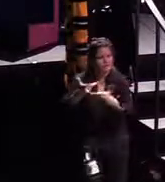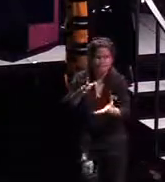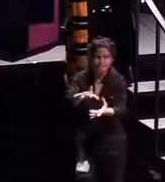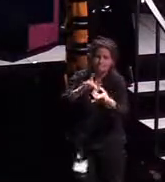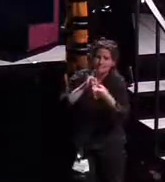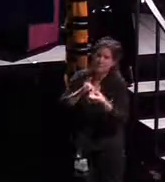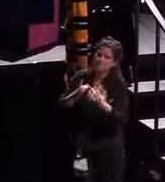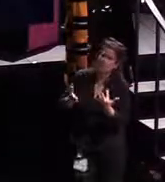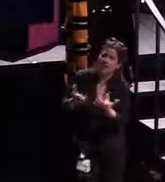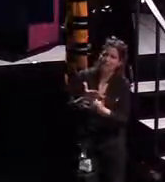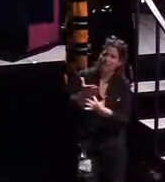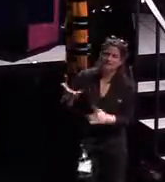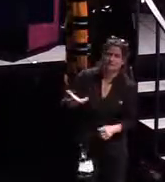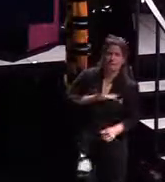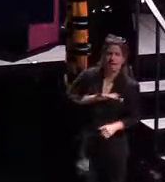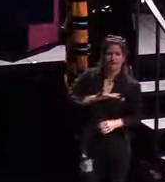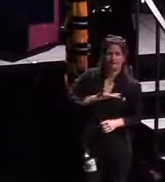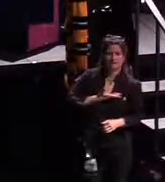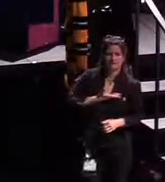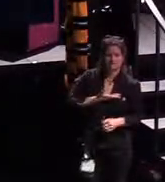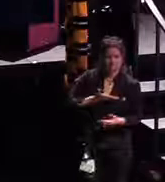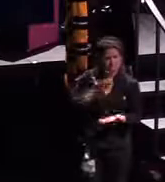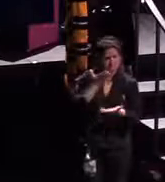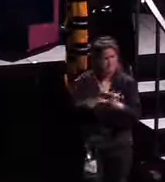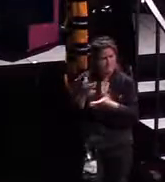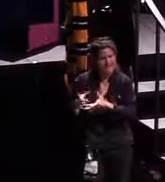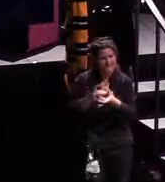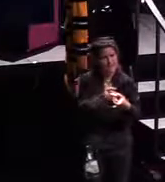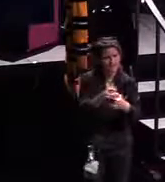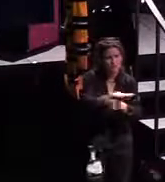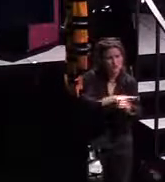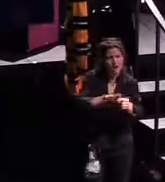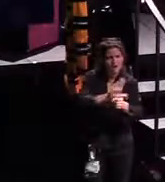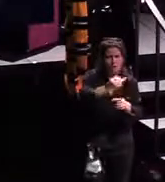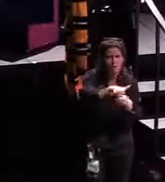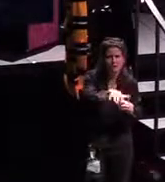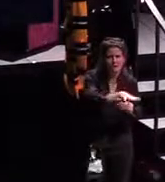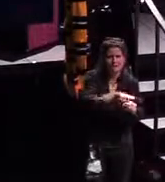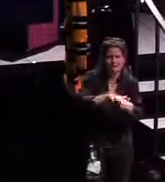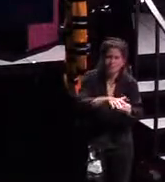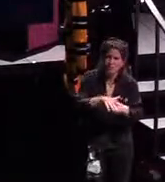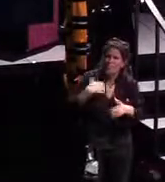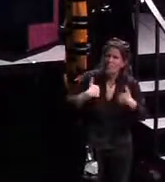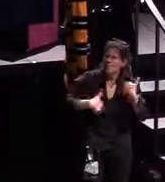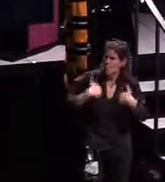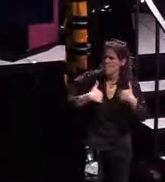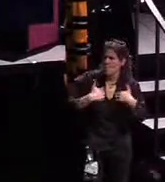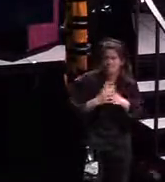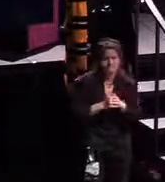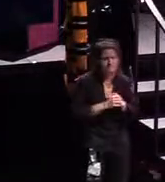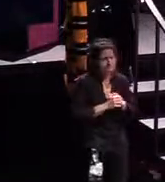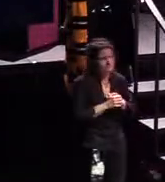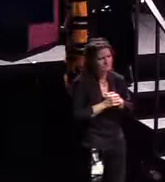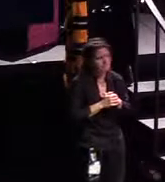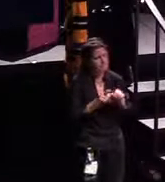access and rights are shaped by local context. I've also seen how hard it can be for